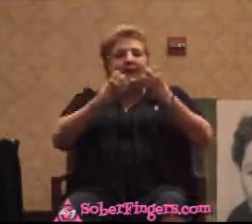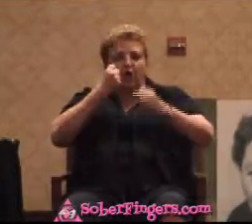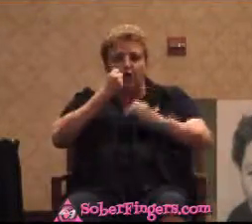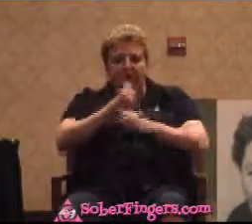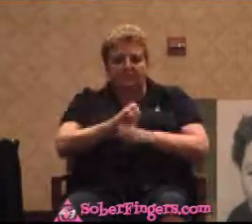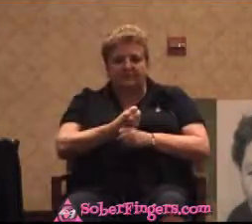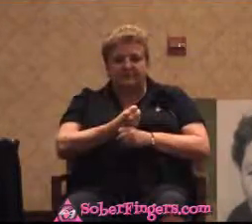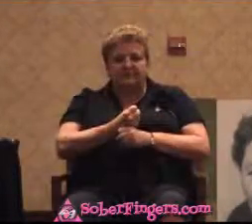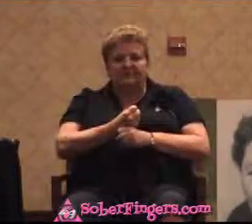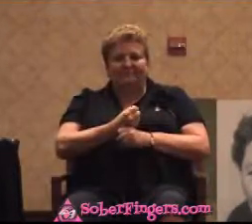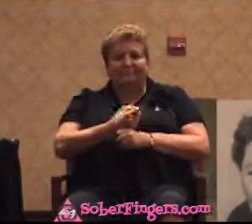I'm an alcoholic.